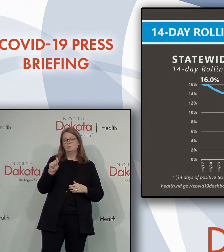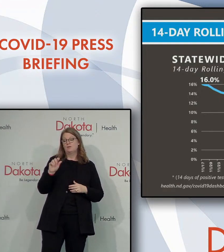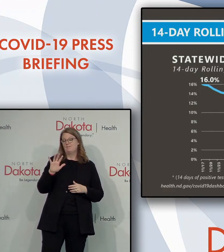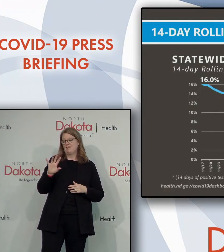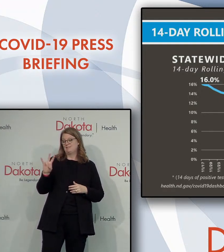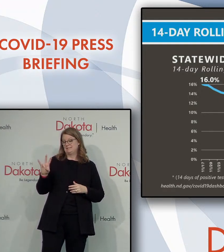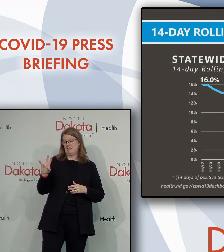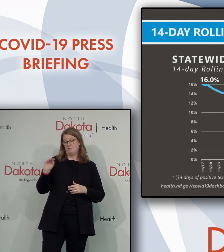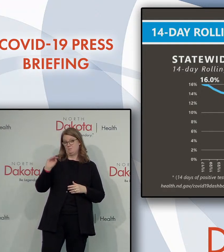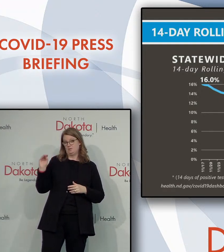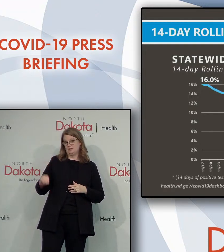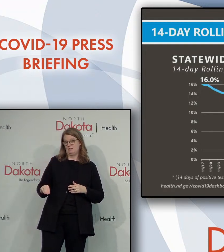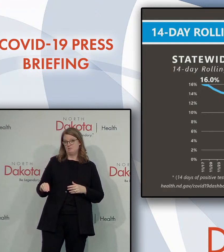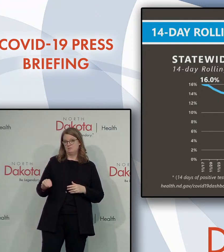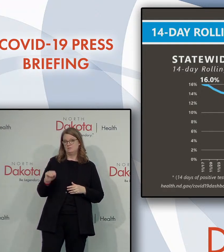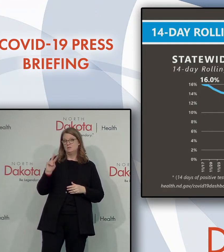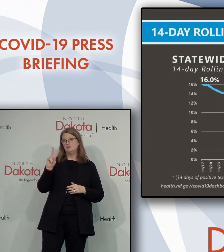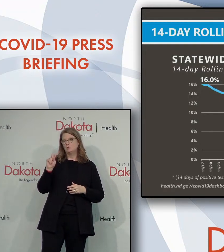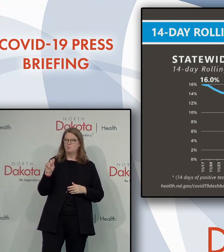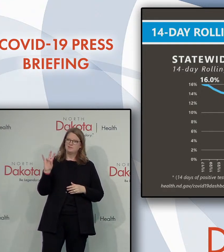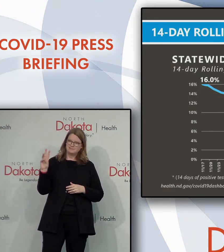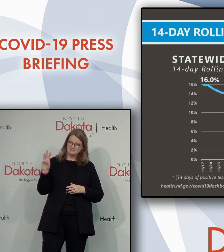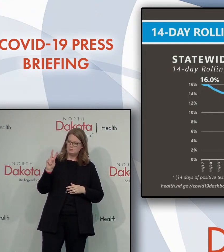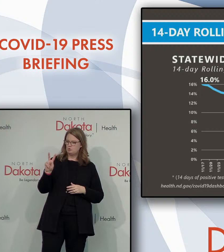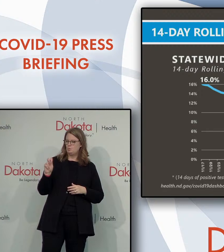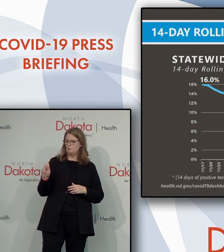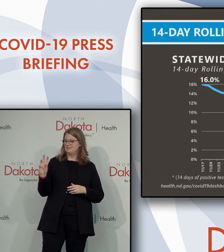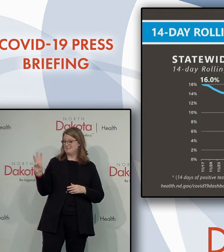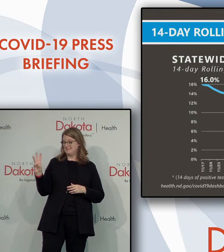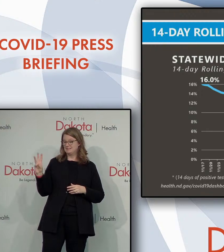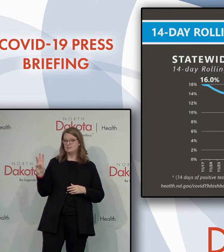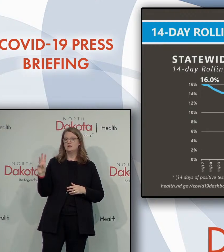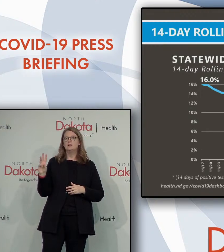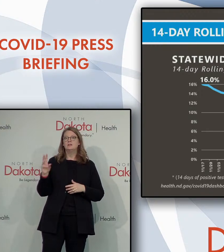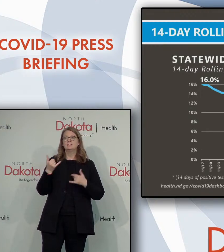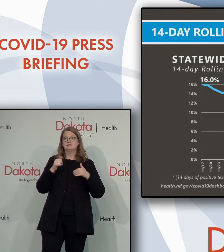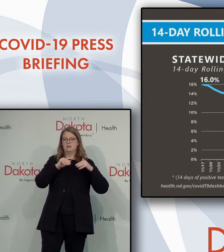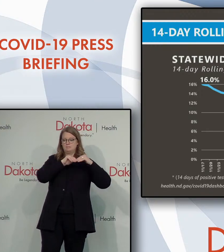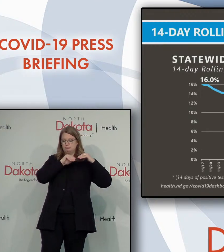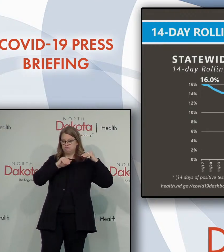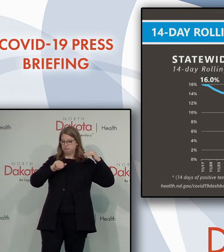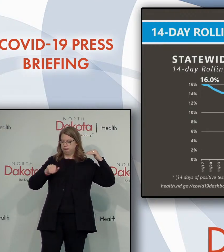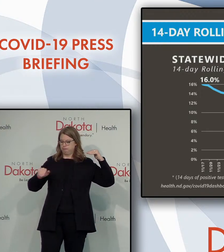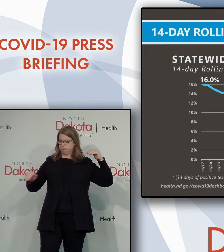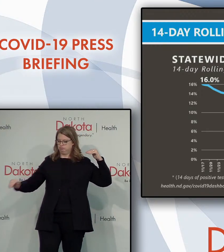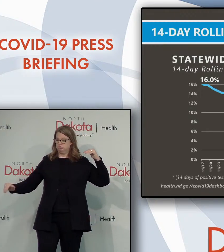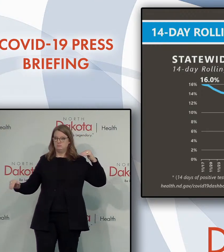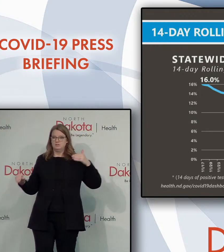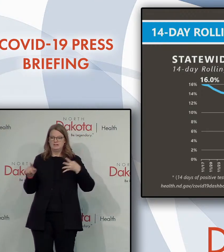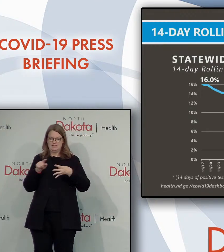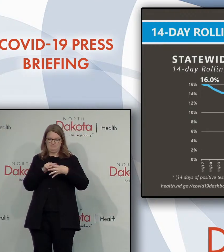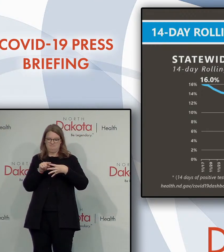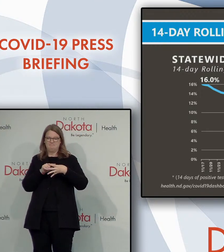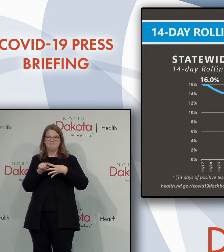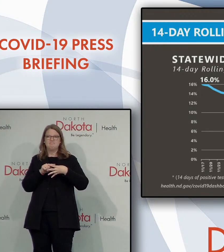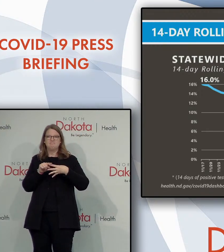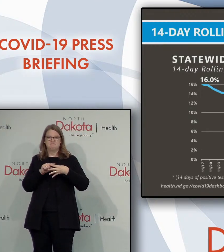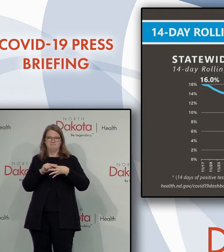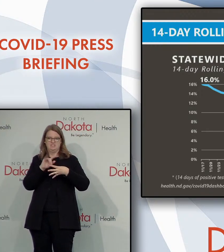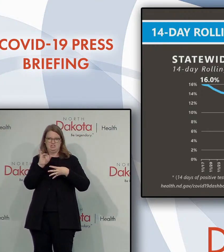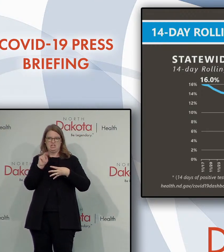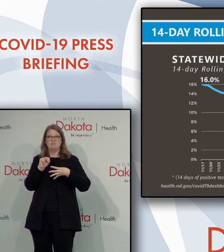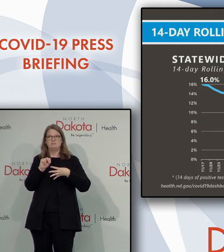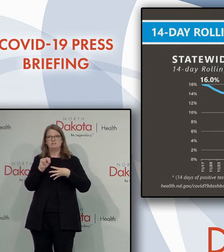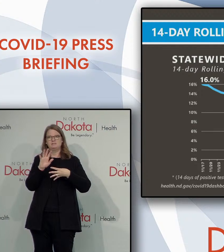2.57% today, or 2.6. It continues to decline. We were at about 4% at the beginning of the year, and a peak